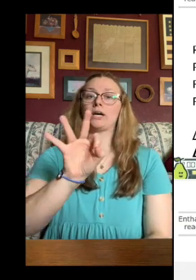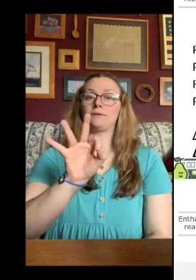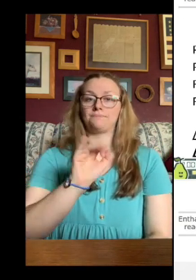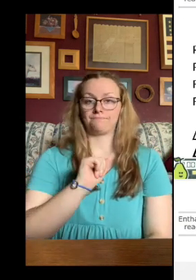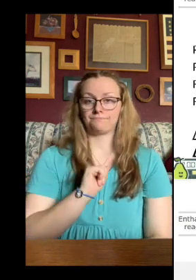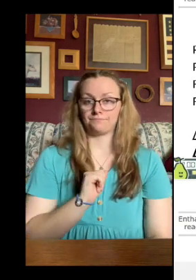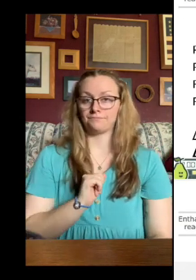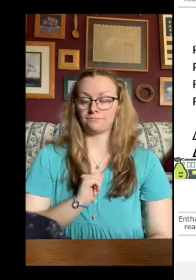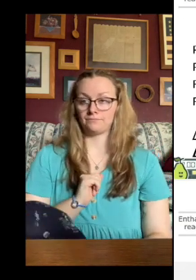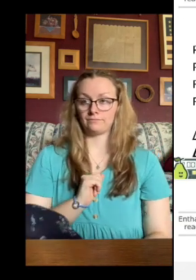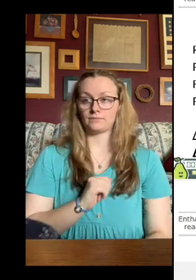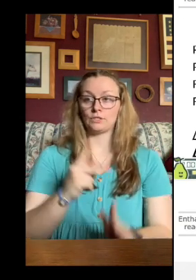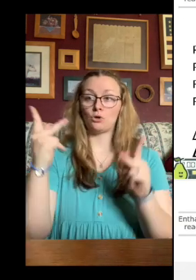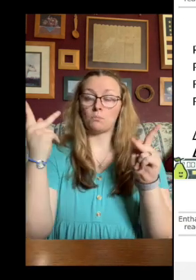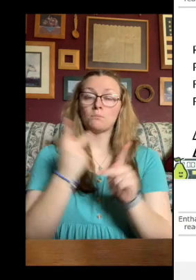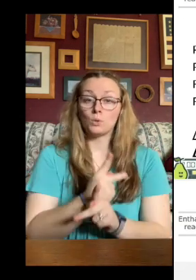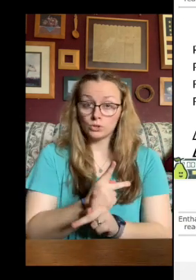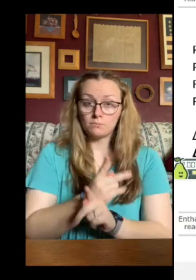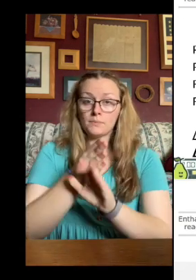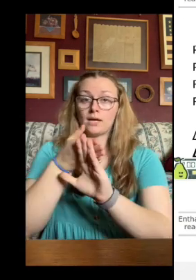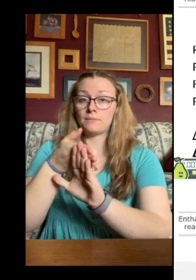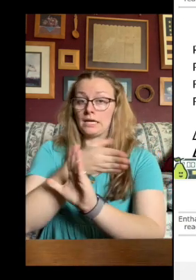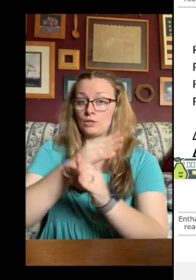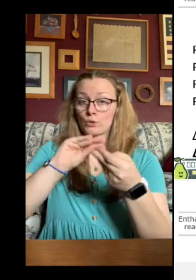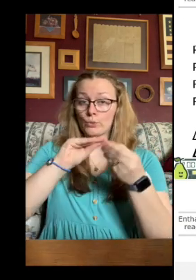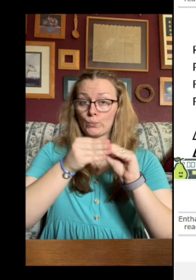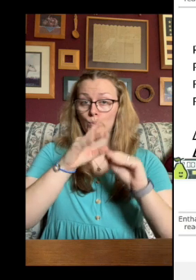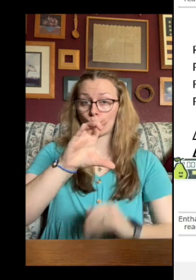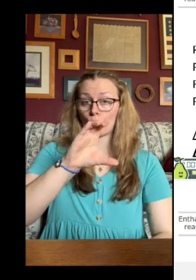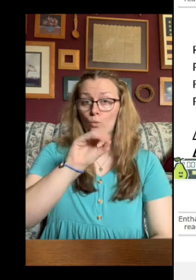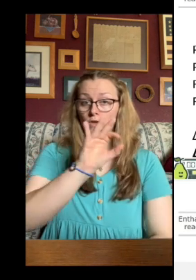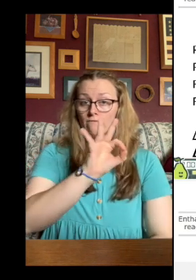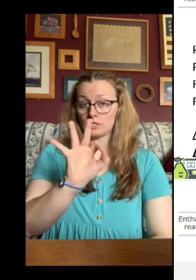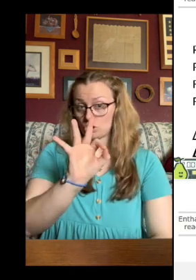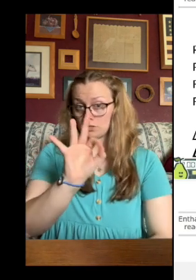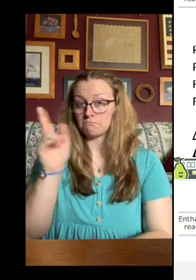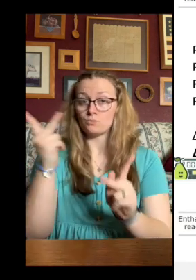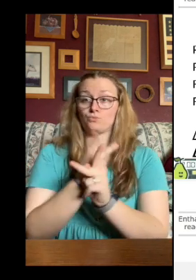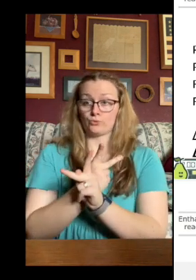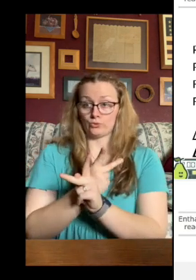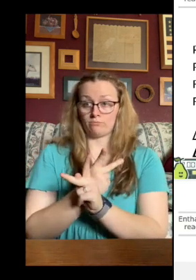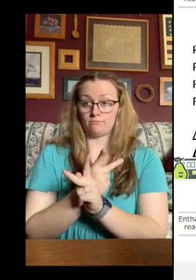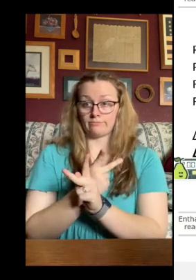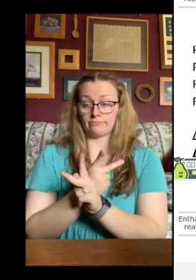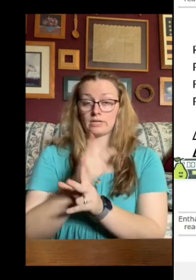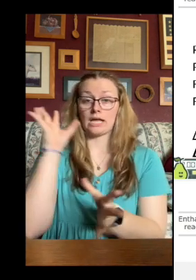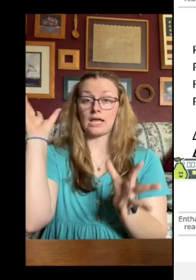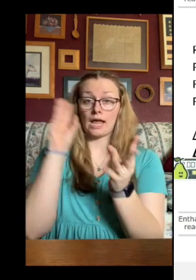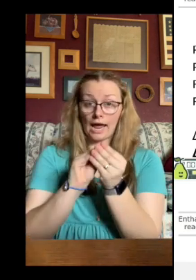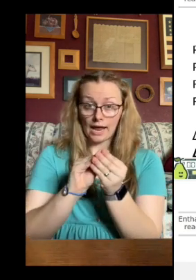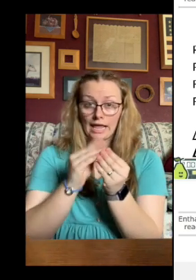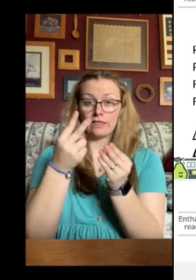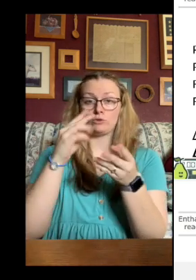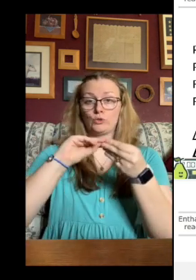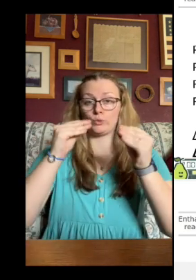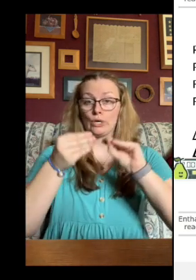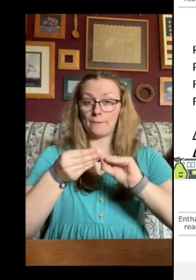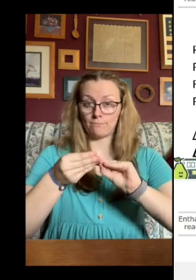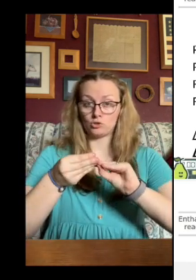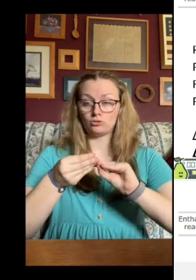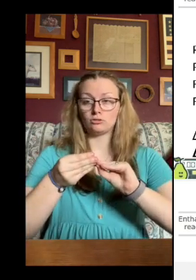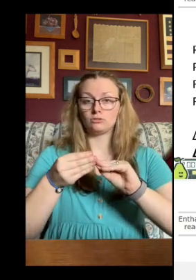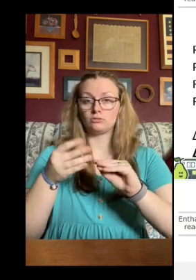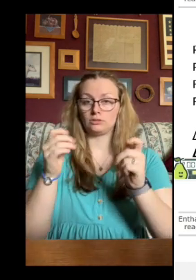Multiply them by their coefficients, and then add the 2 numbers you get together. Gives me